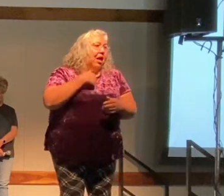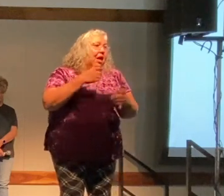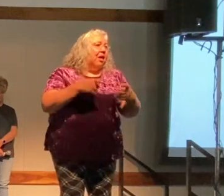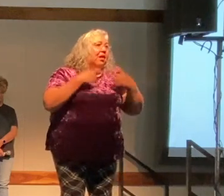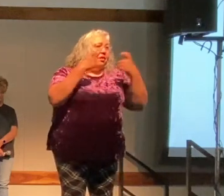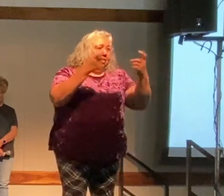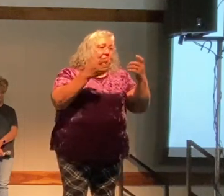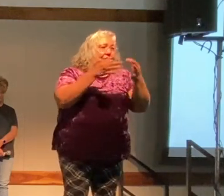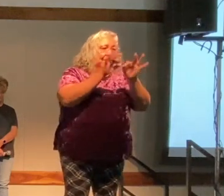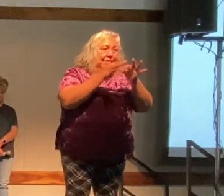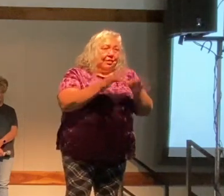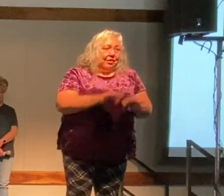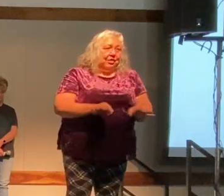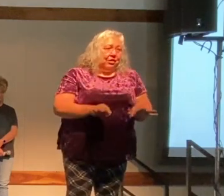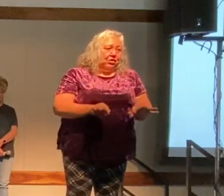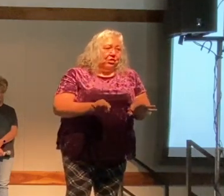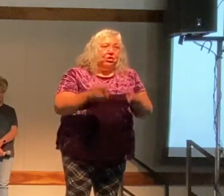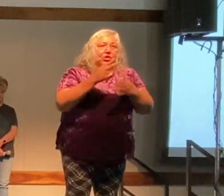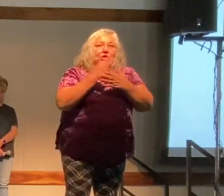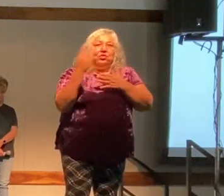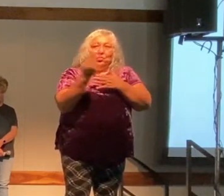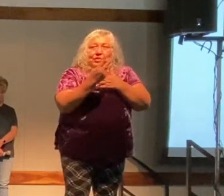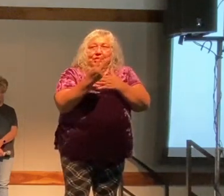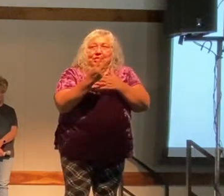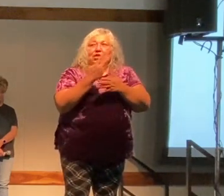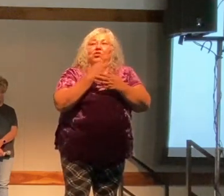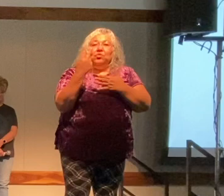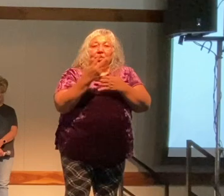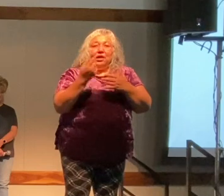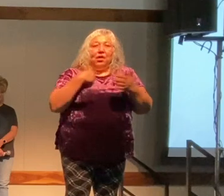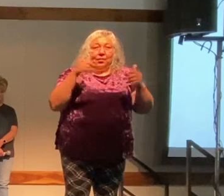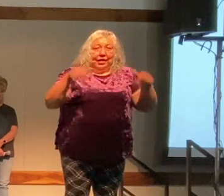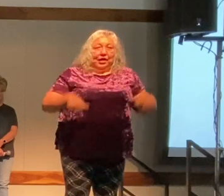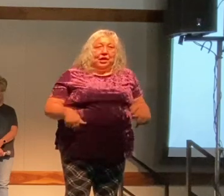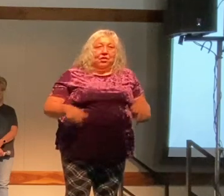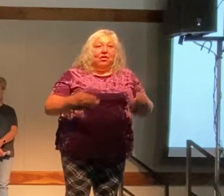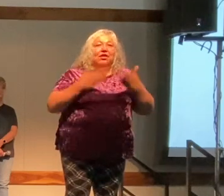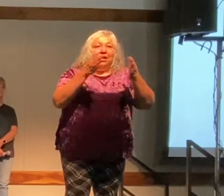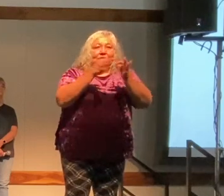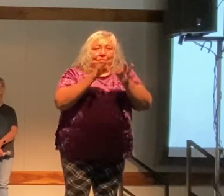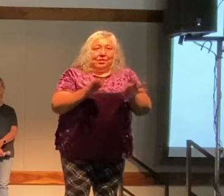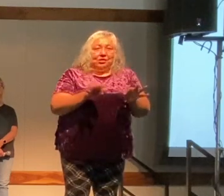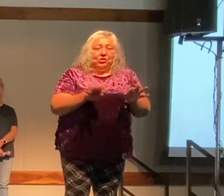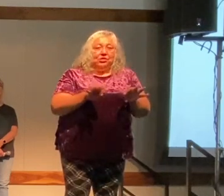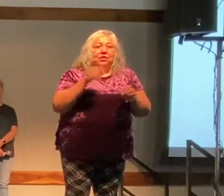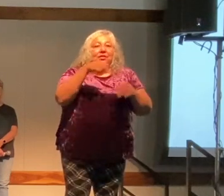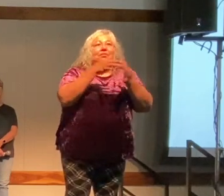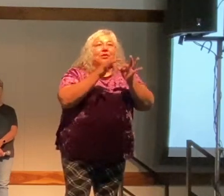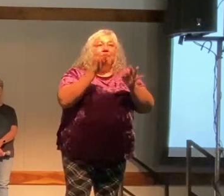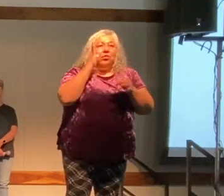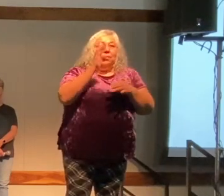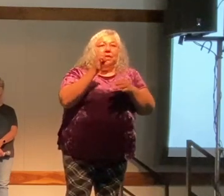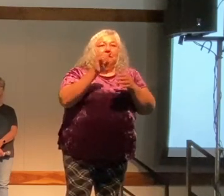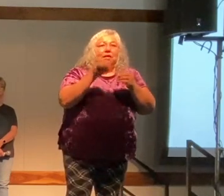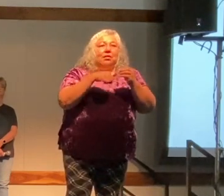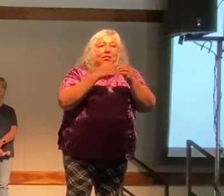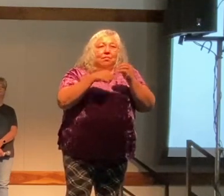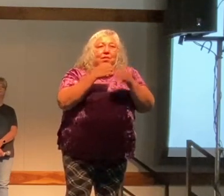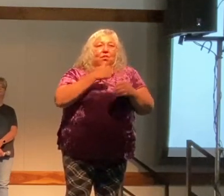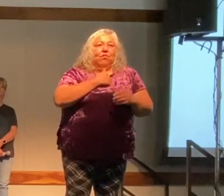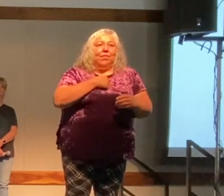message in 2 weeks. 2 weeks I'll be up here giving the message, and the message is going to be about